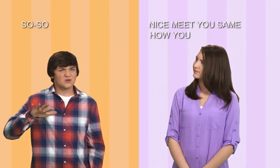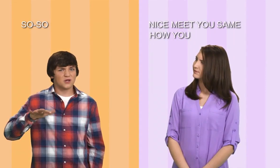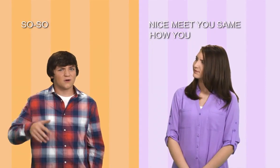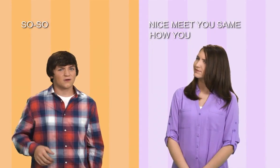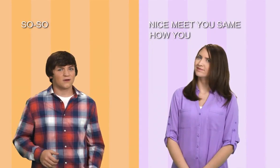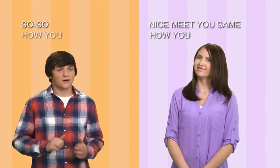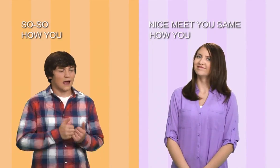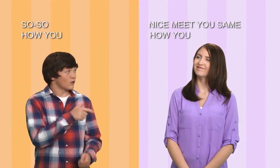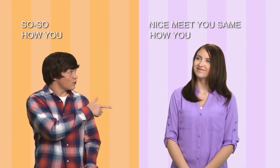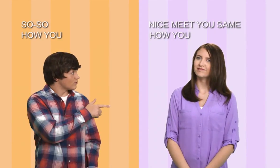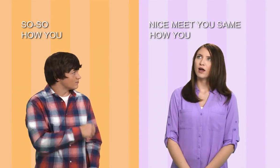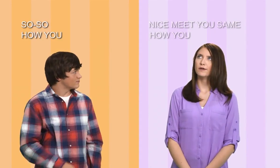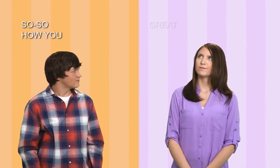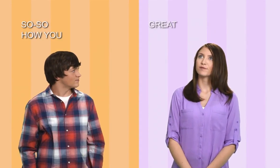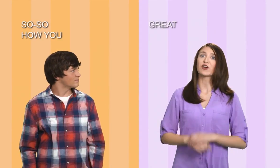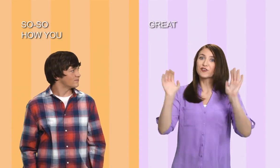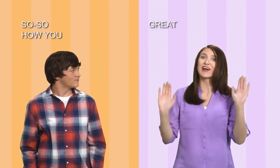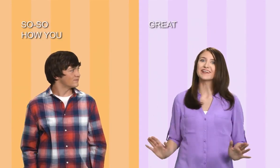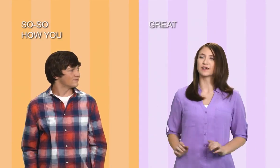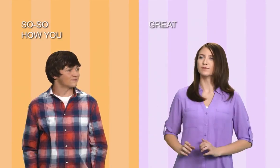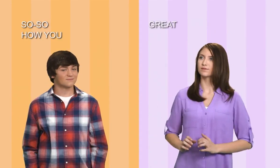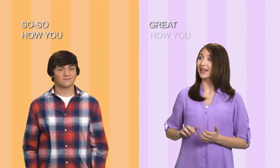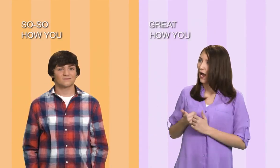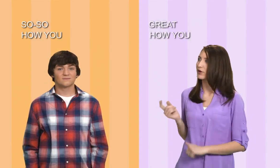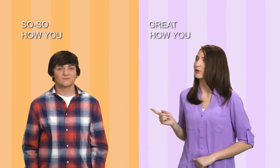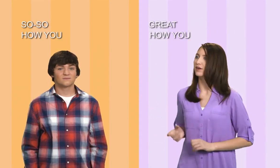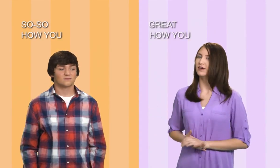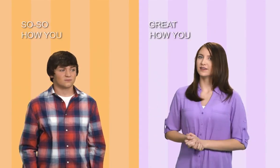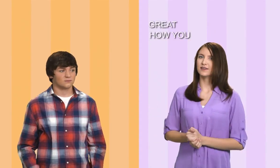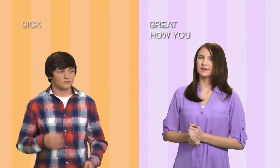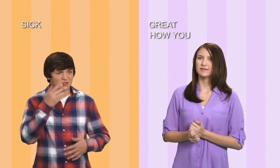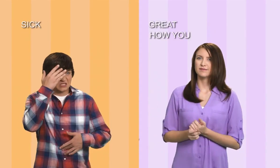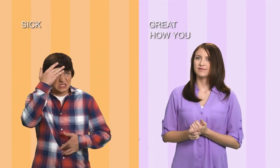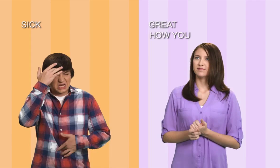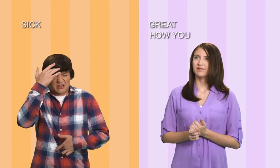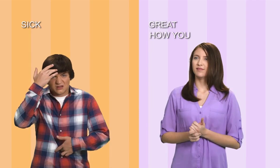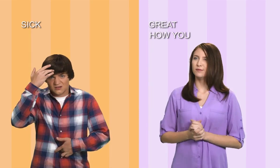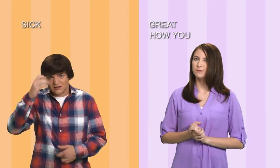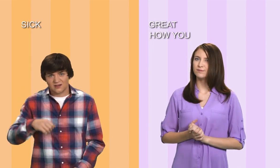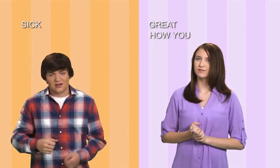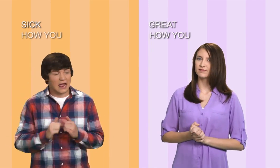So-so. How you? Great. How you? Sick. How